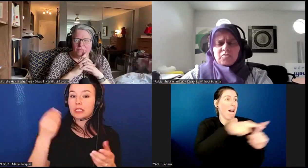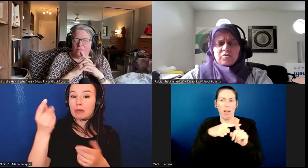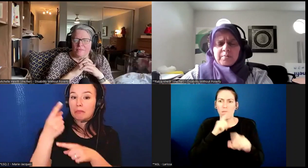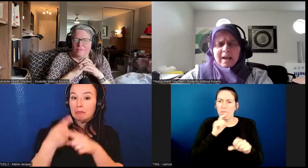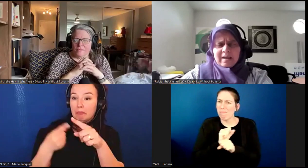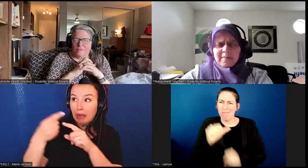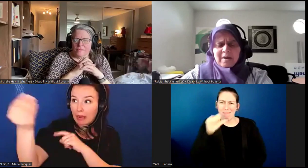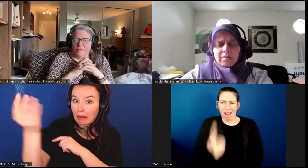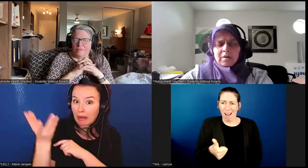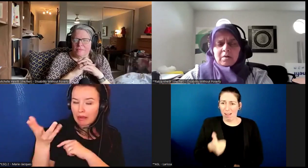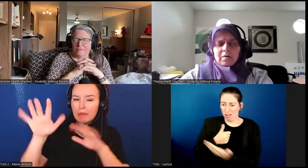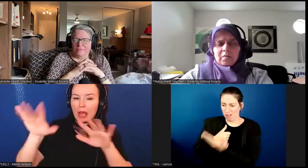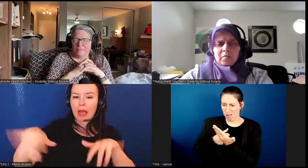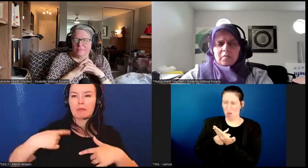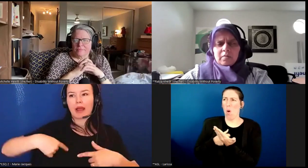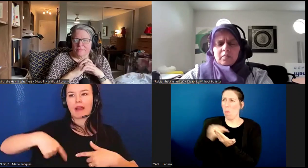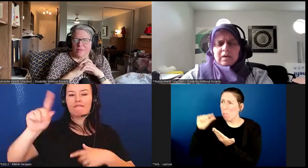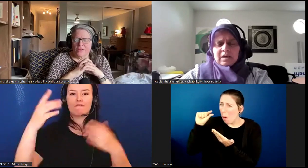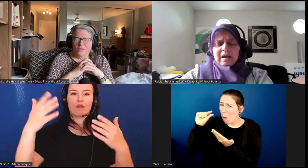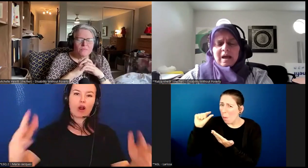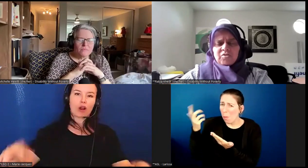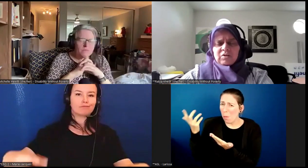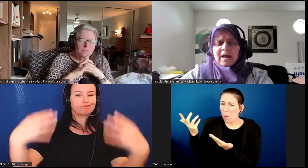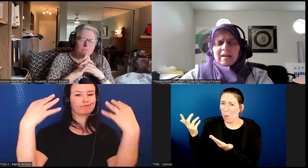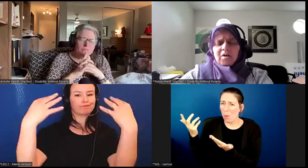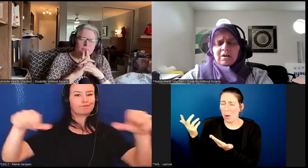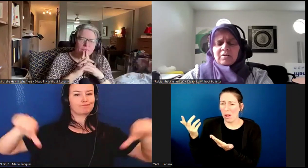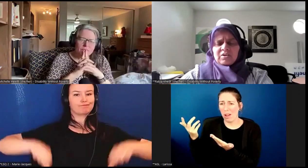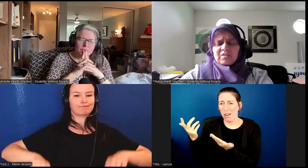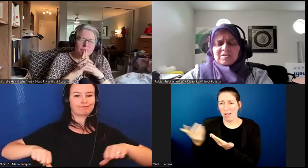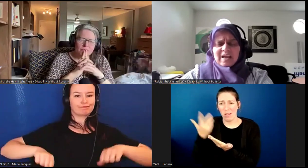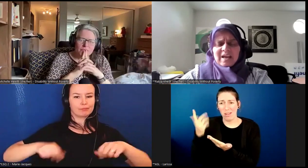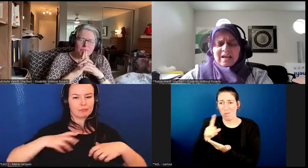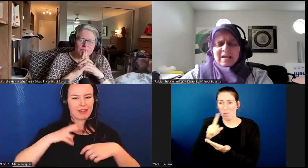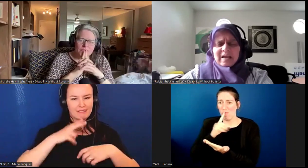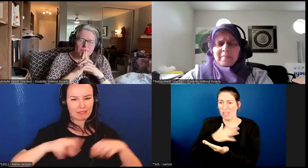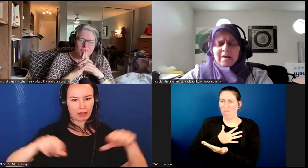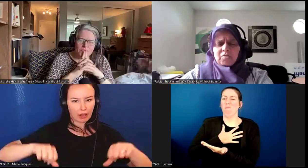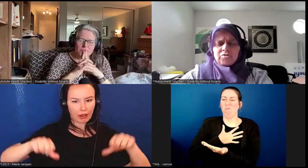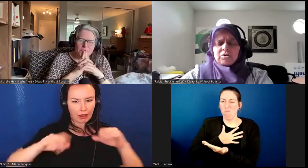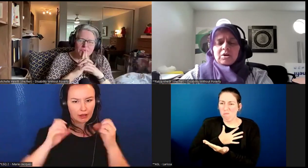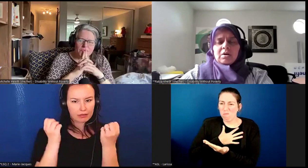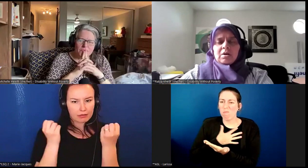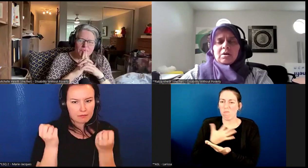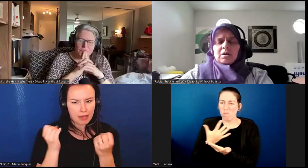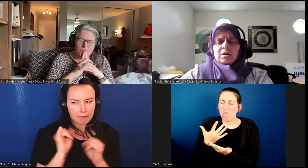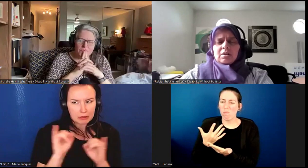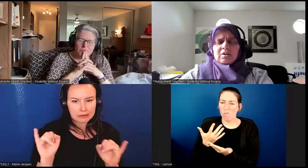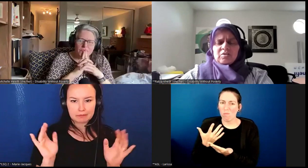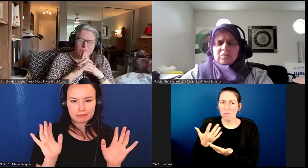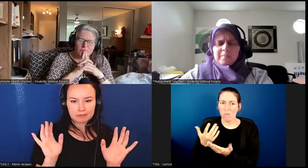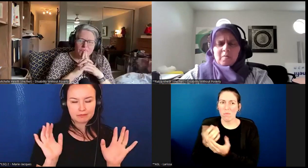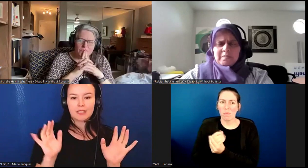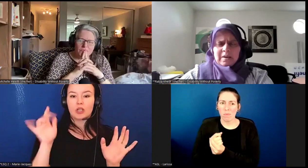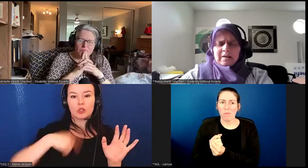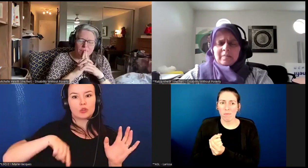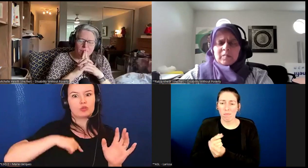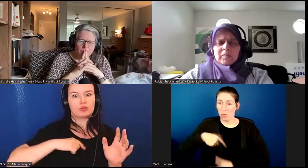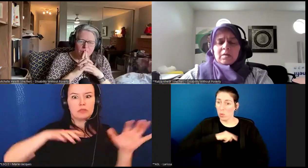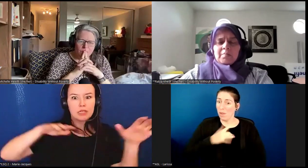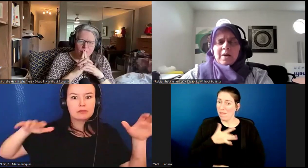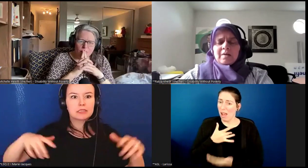nothing much to brag about. We So, actually had a lot to say about the